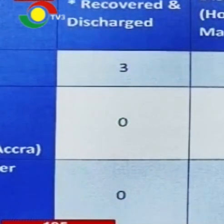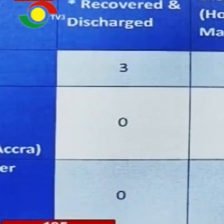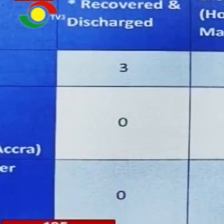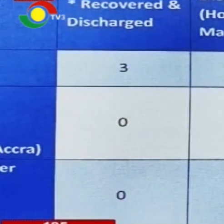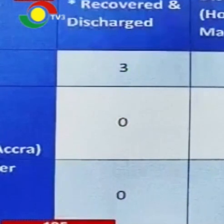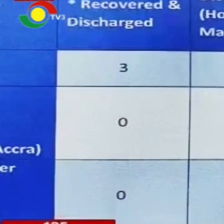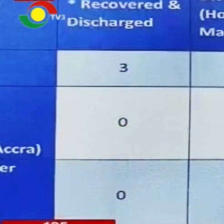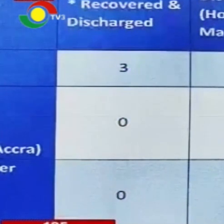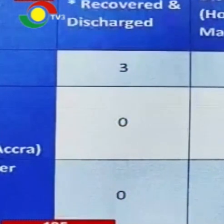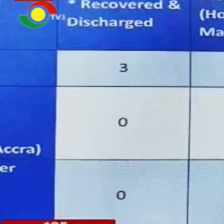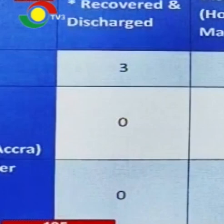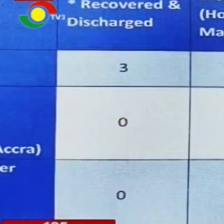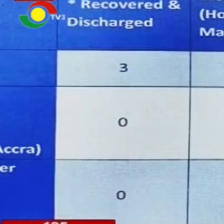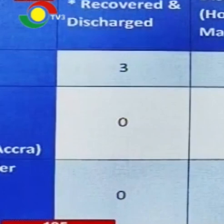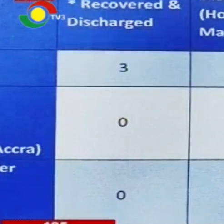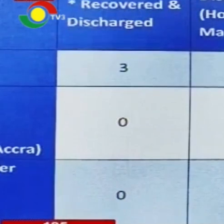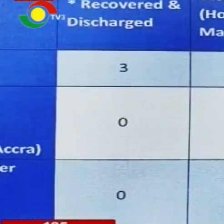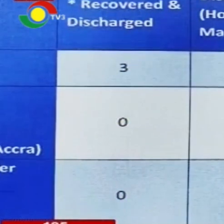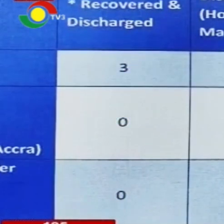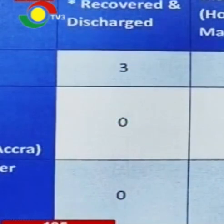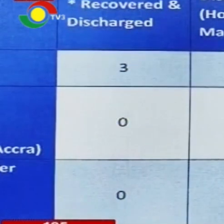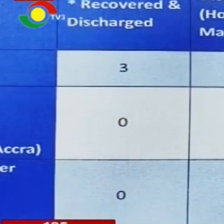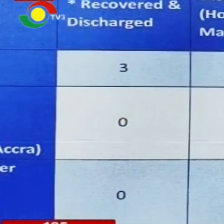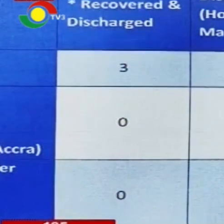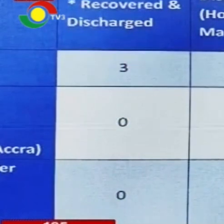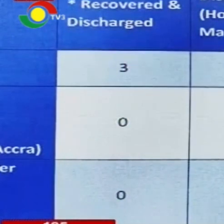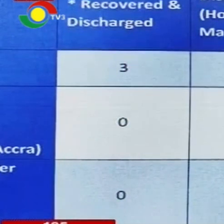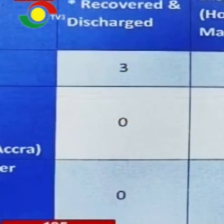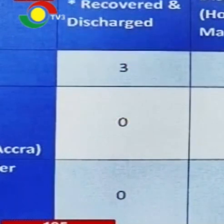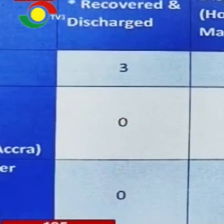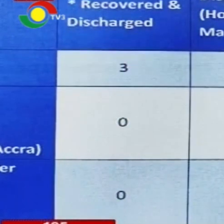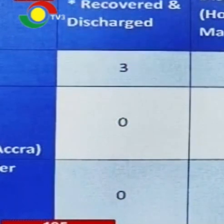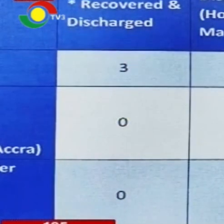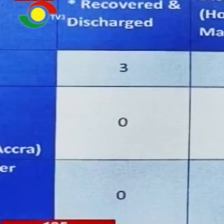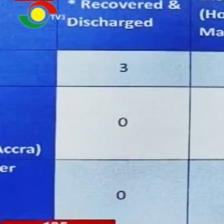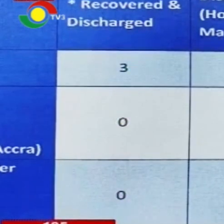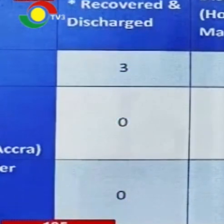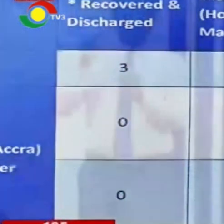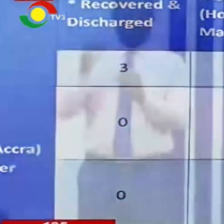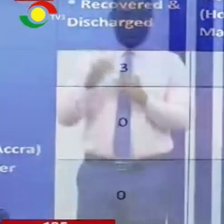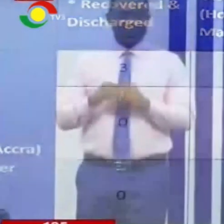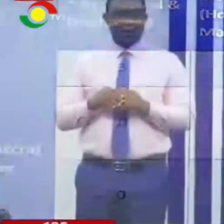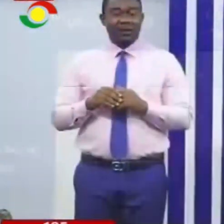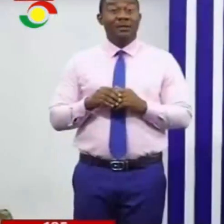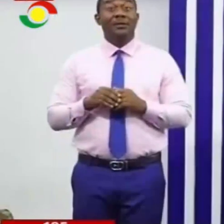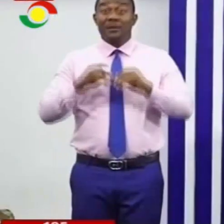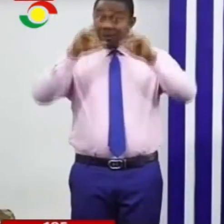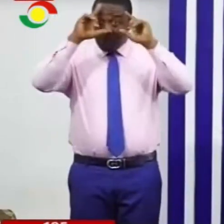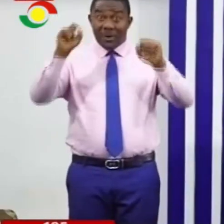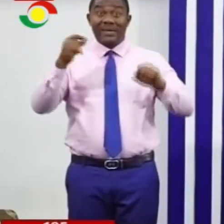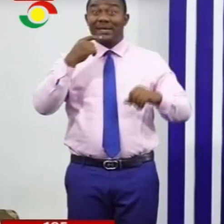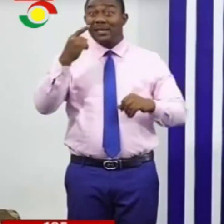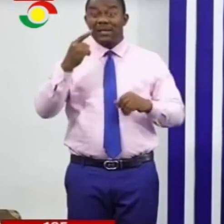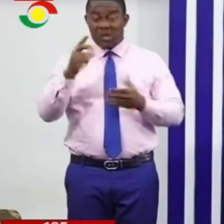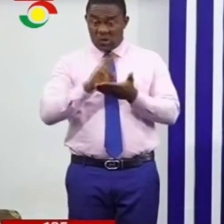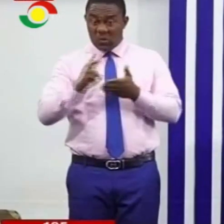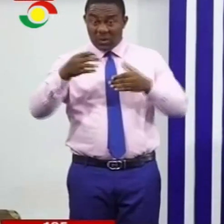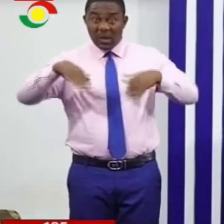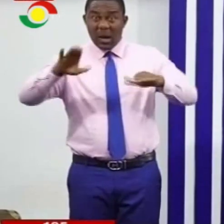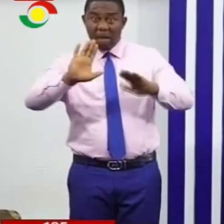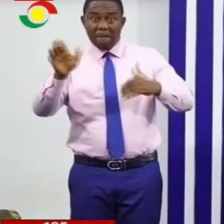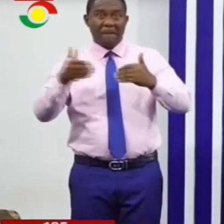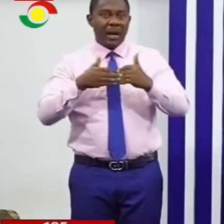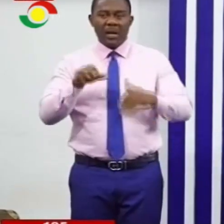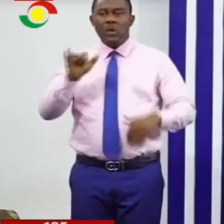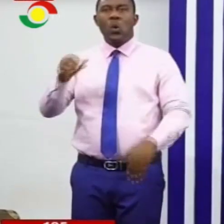hwere ye bom pa ese ebi emba embe ka ho ye stress o mampeni si obi antena fie sa na wotwe mienu we wotena fie a enke